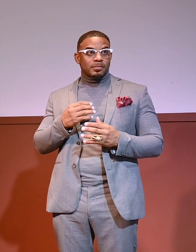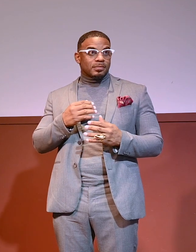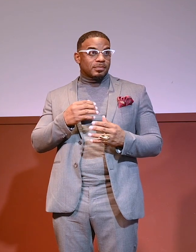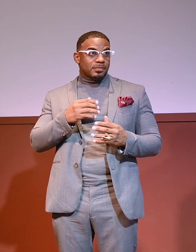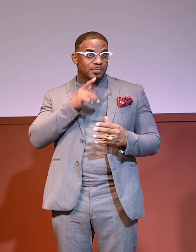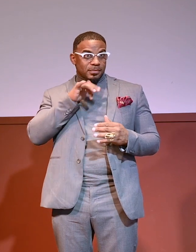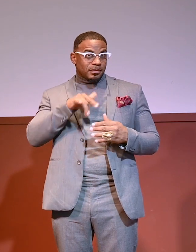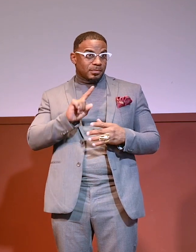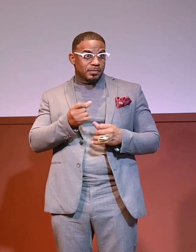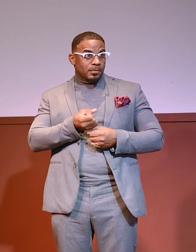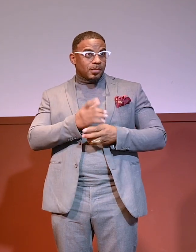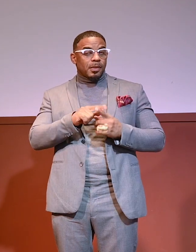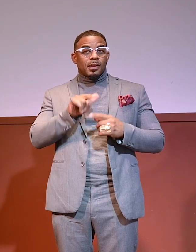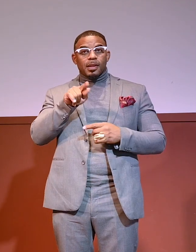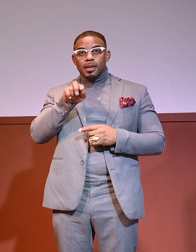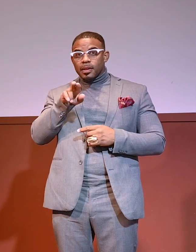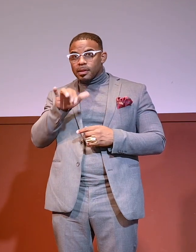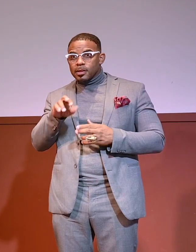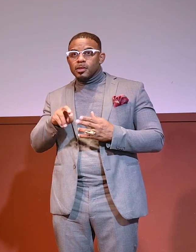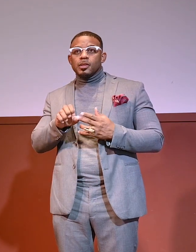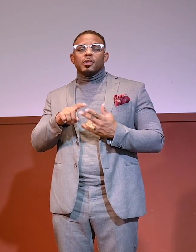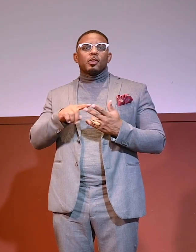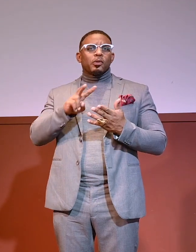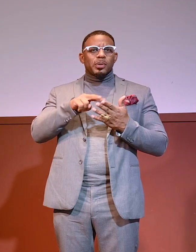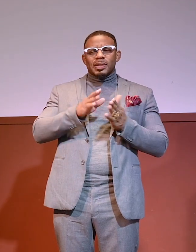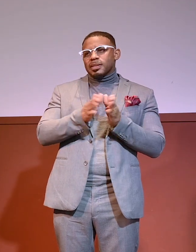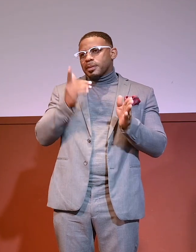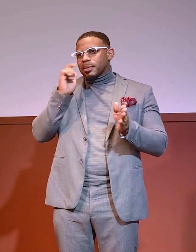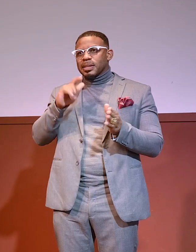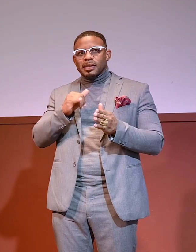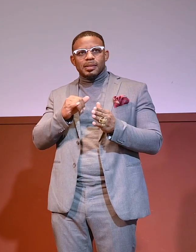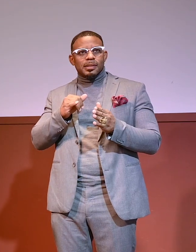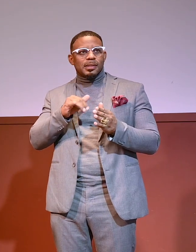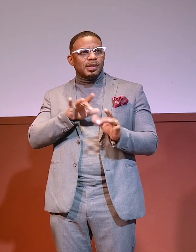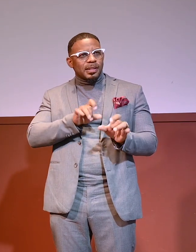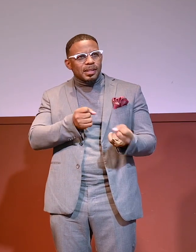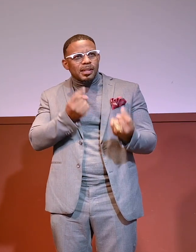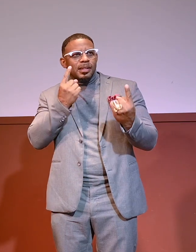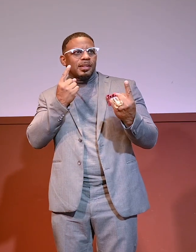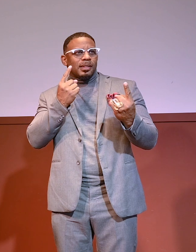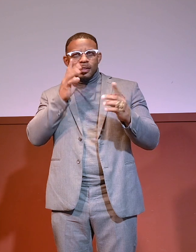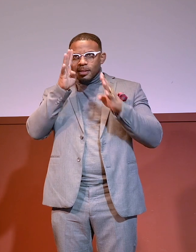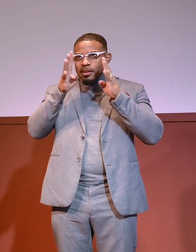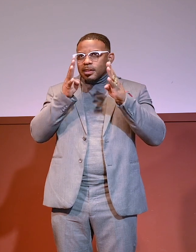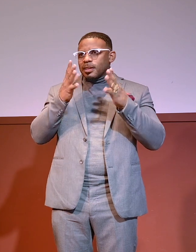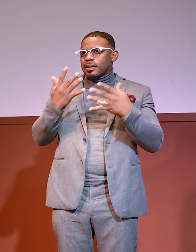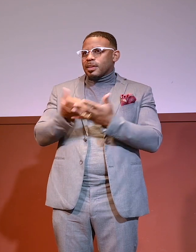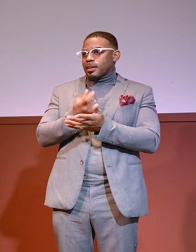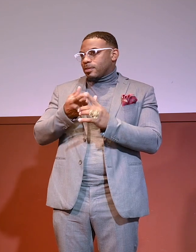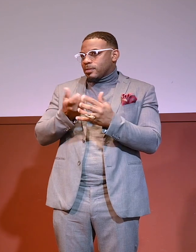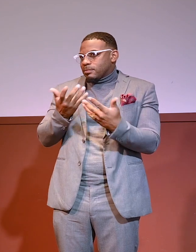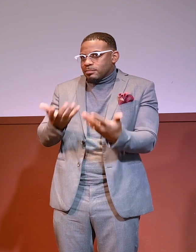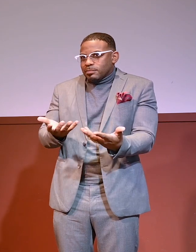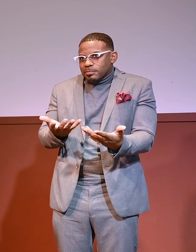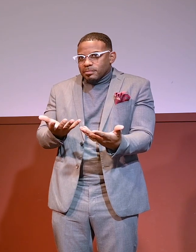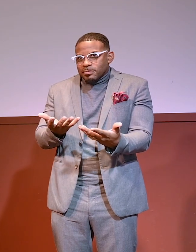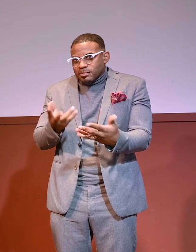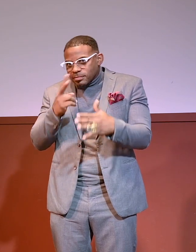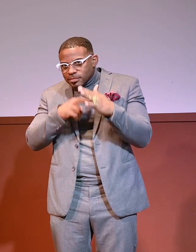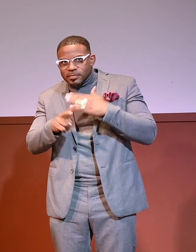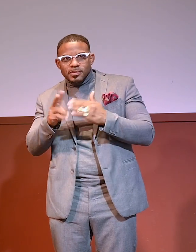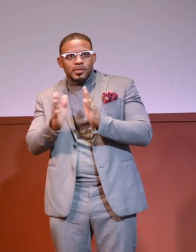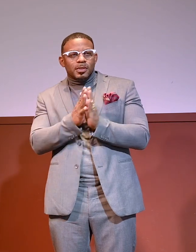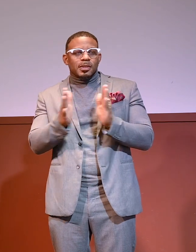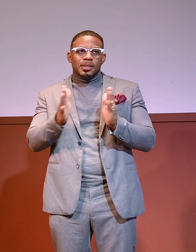Not just poetry, but literature and reading in general, because the empathy and imagination that we gain from peeking into others'